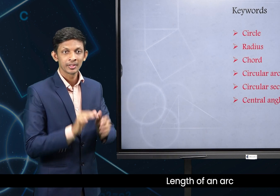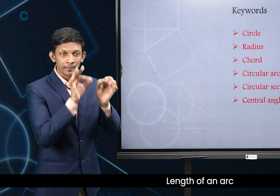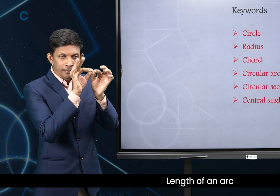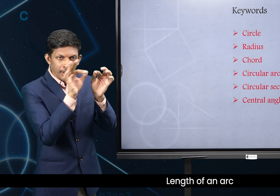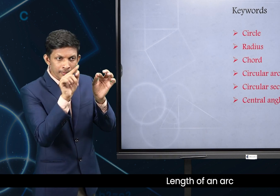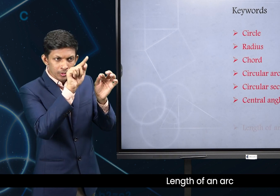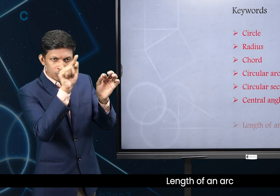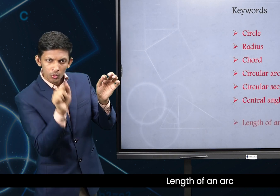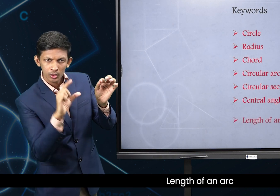length of an arc,